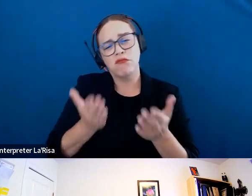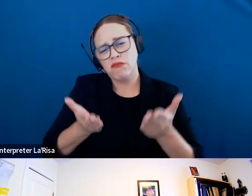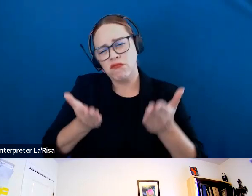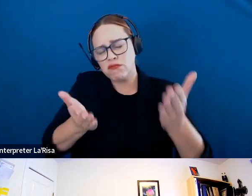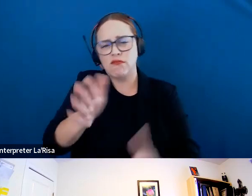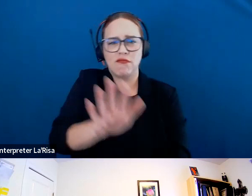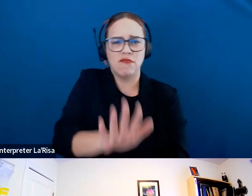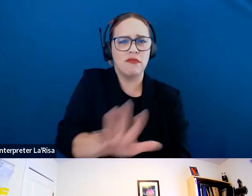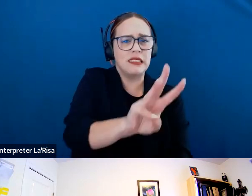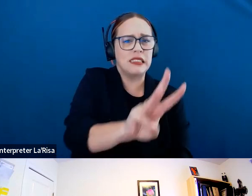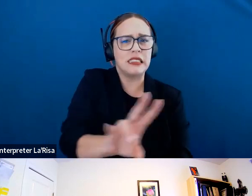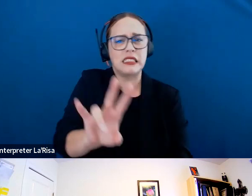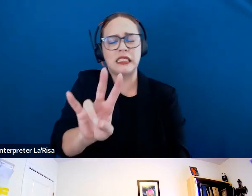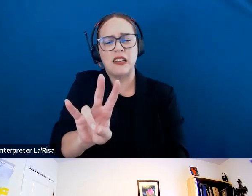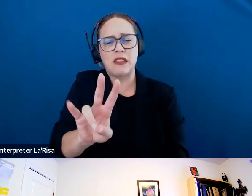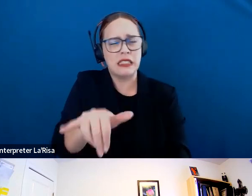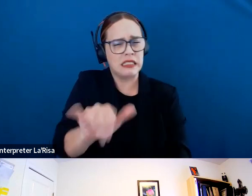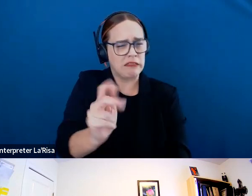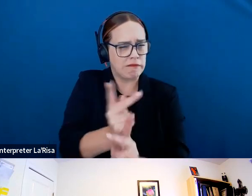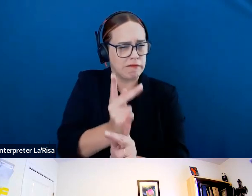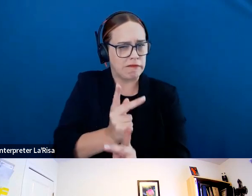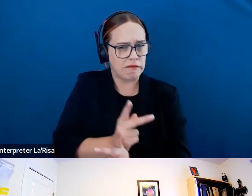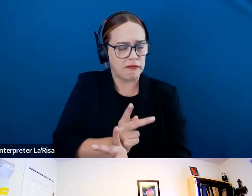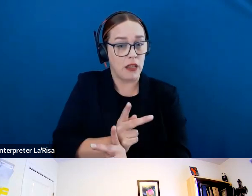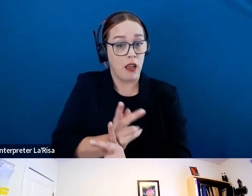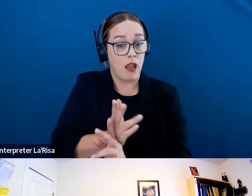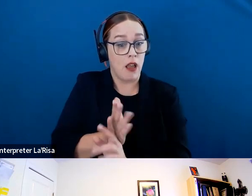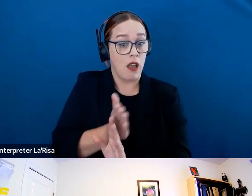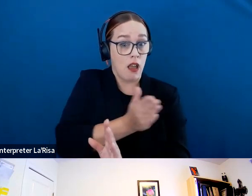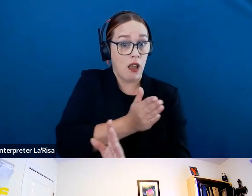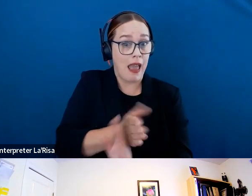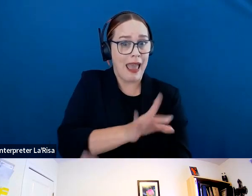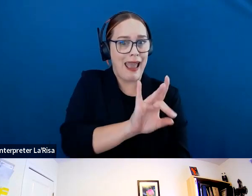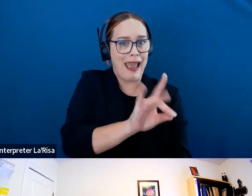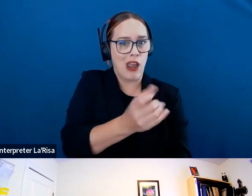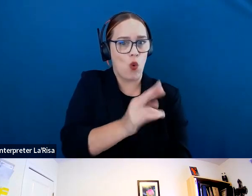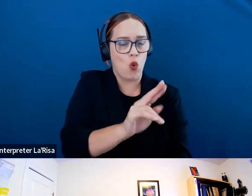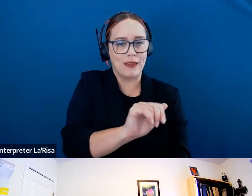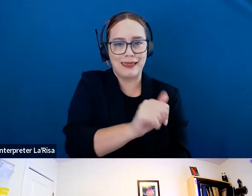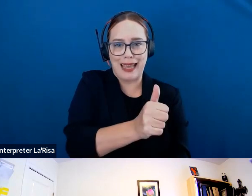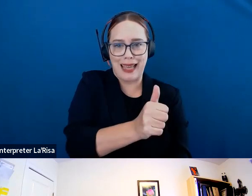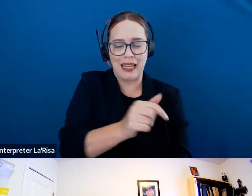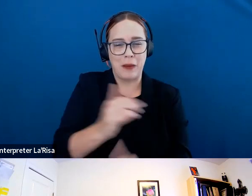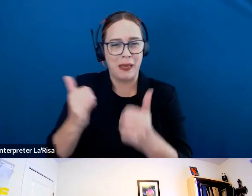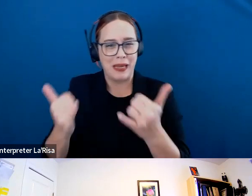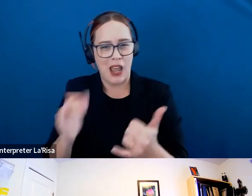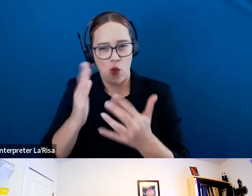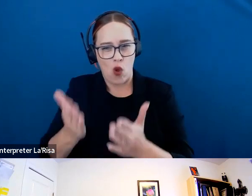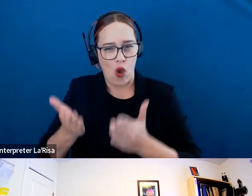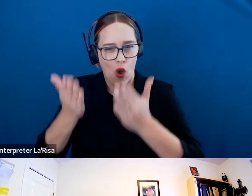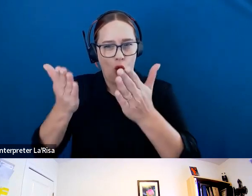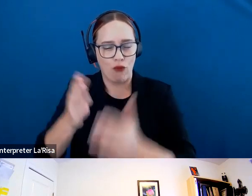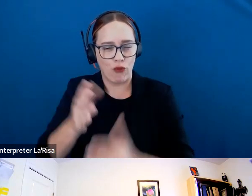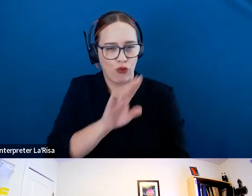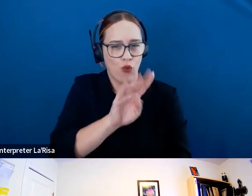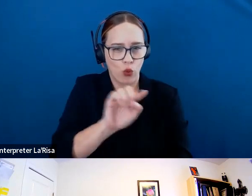still planning, as opposed to about 8 or 10 sessions. What we're going to do is offer many e-learning communities. So there'll be about 4 to 6